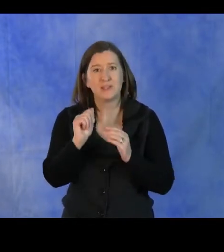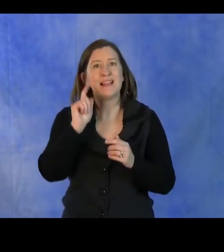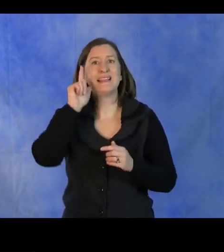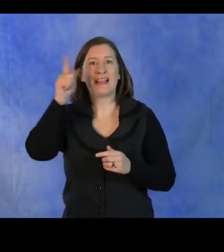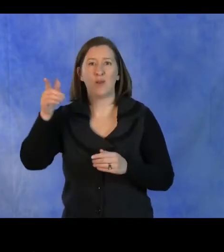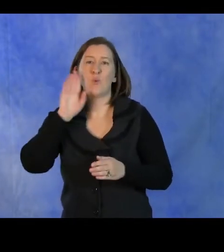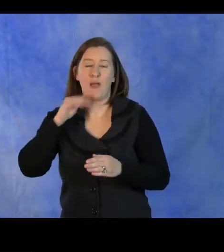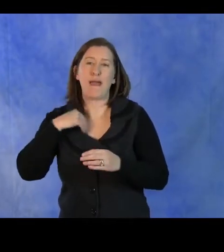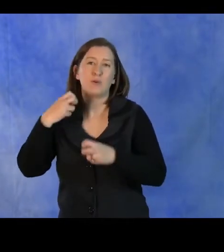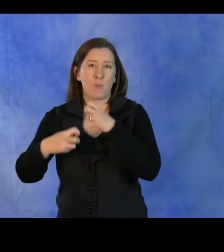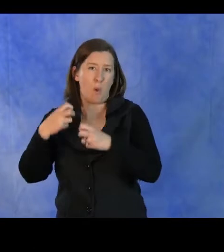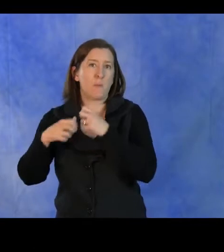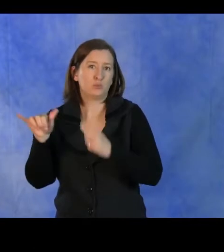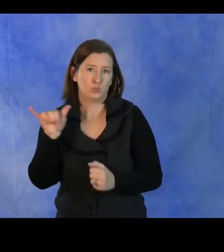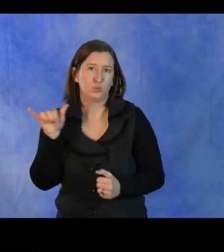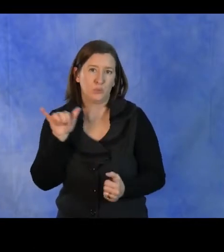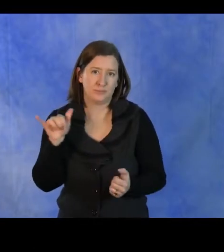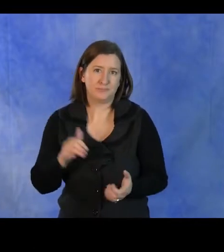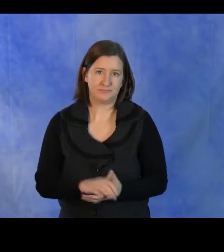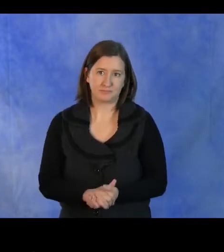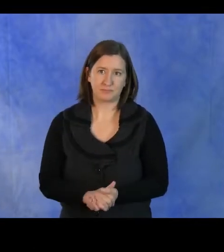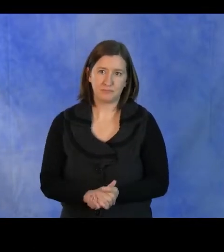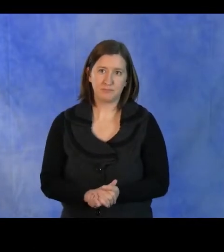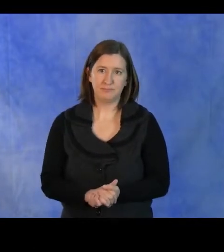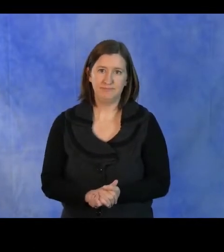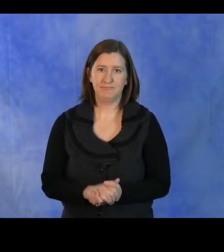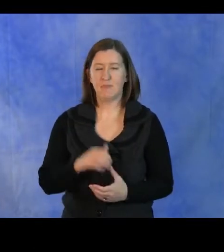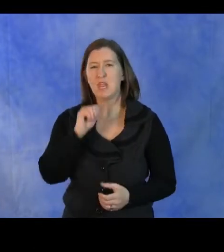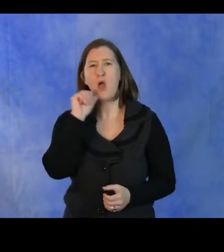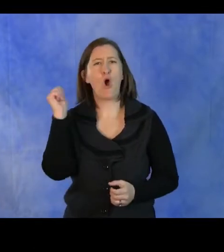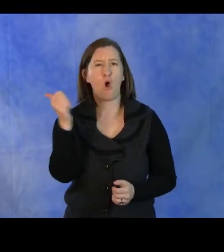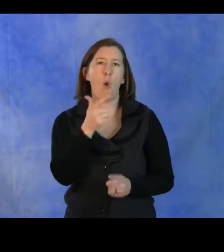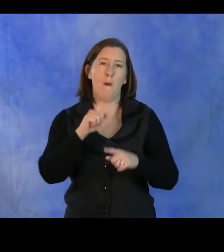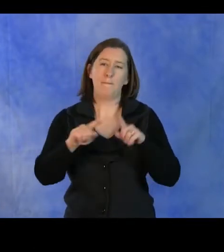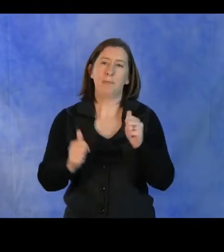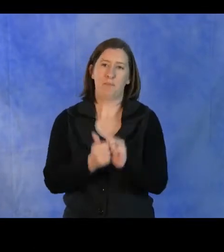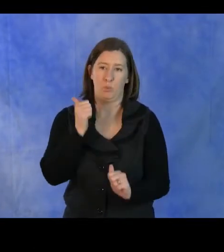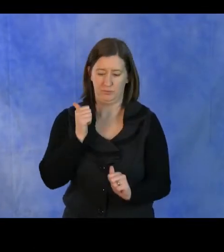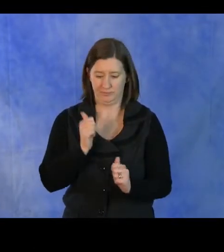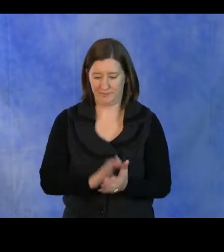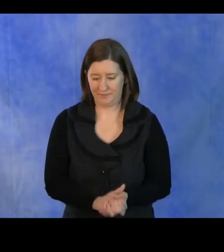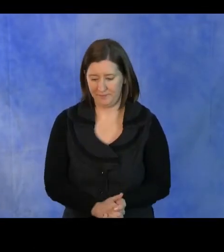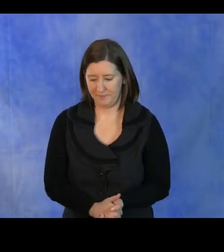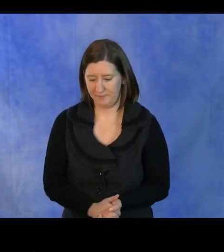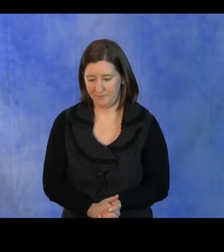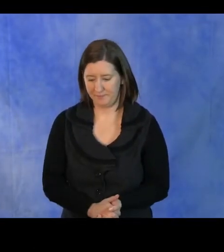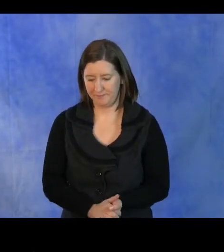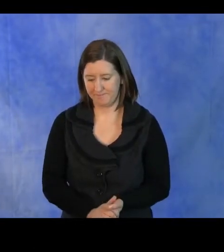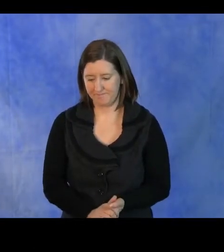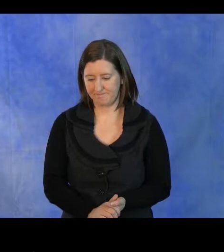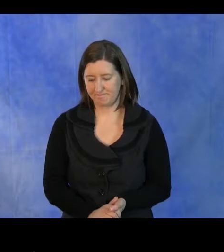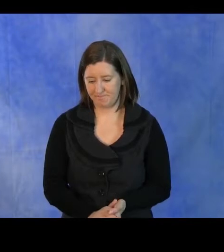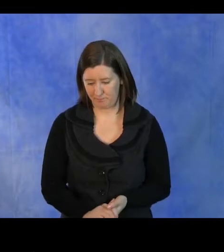Kids who have really low skills later will also have problems with the same thing. Not all, but